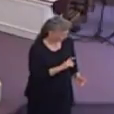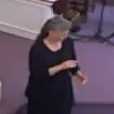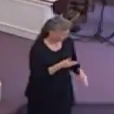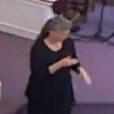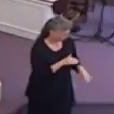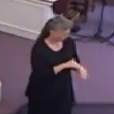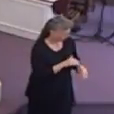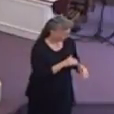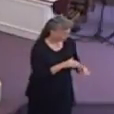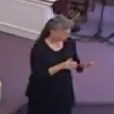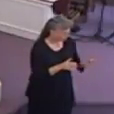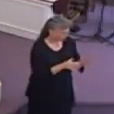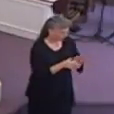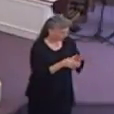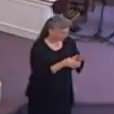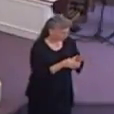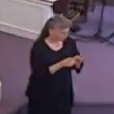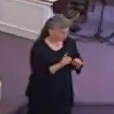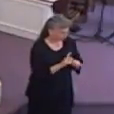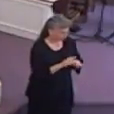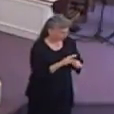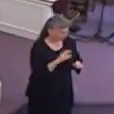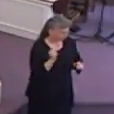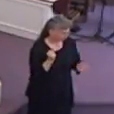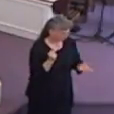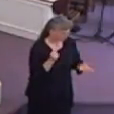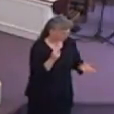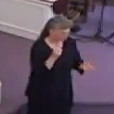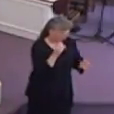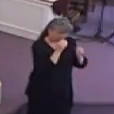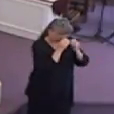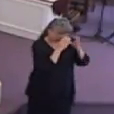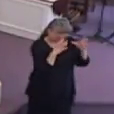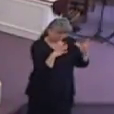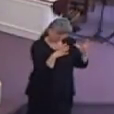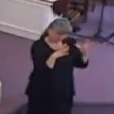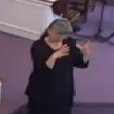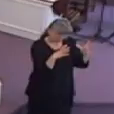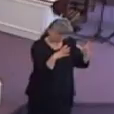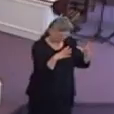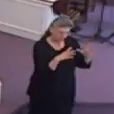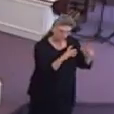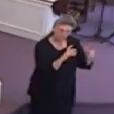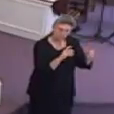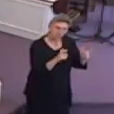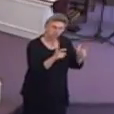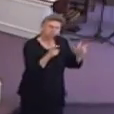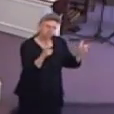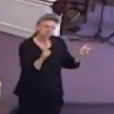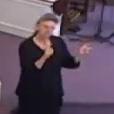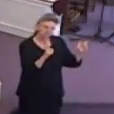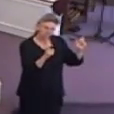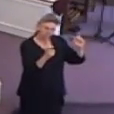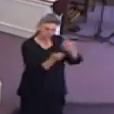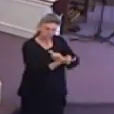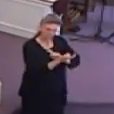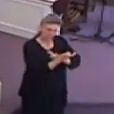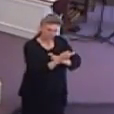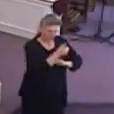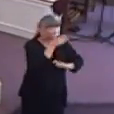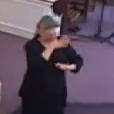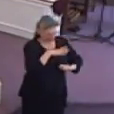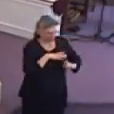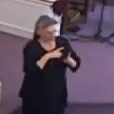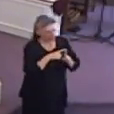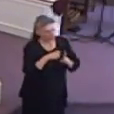at in relationship as to where they were. Now, you got to imagine it's quite a change for a man from